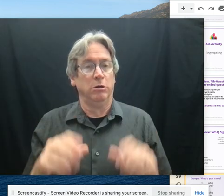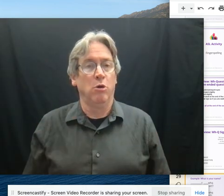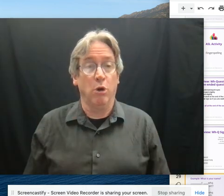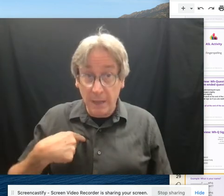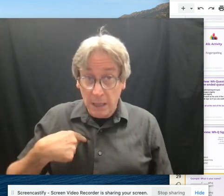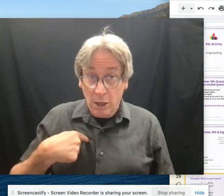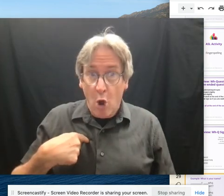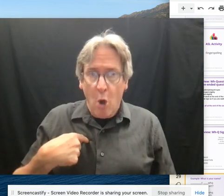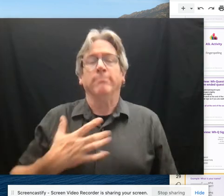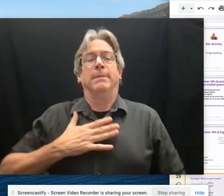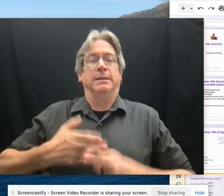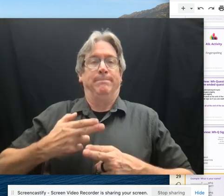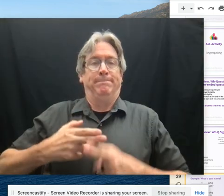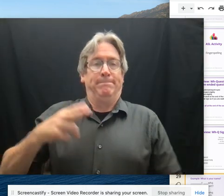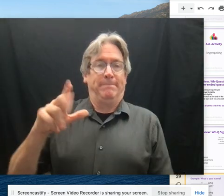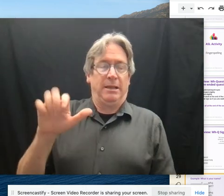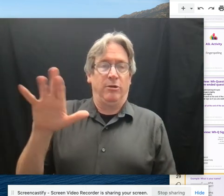or me.